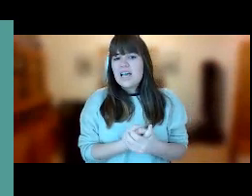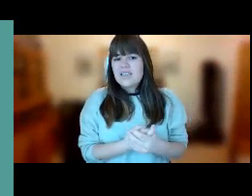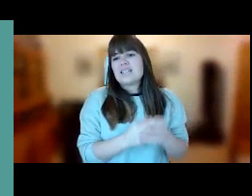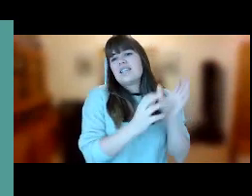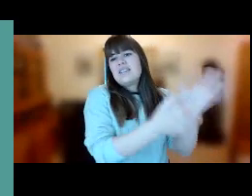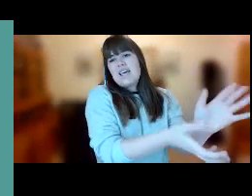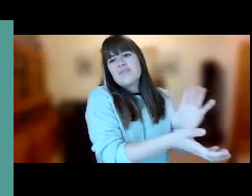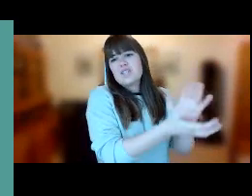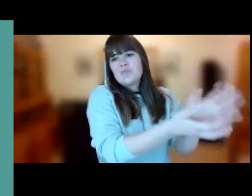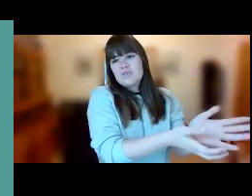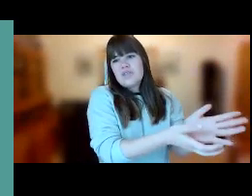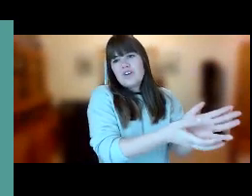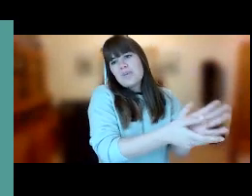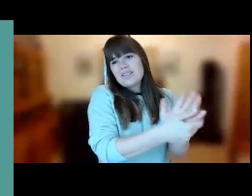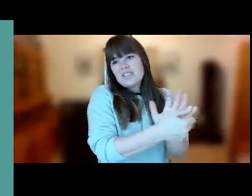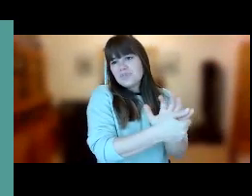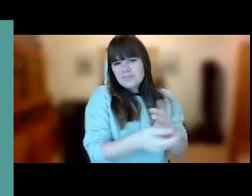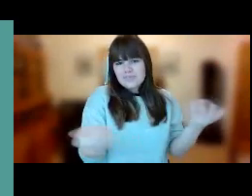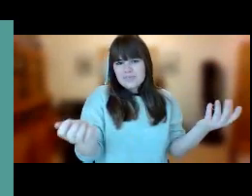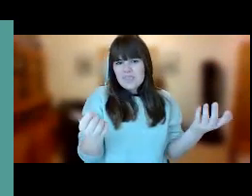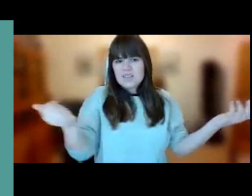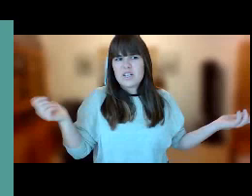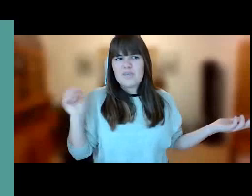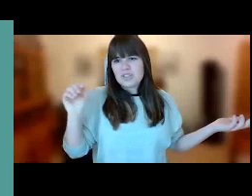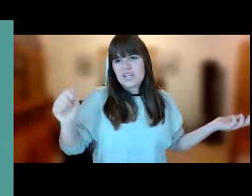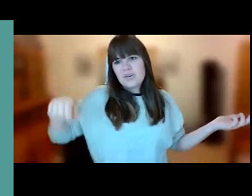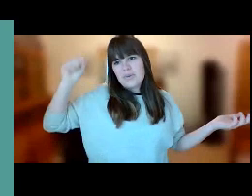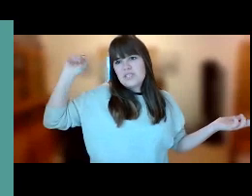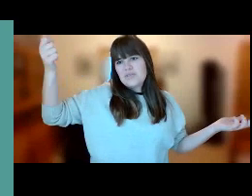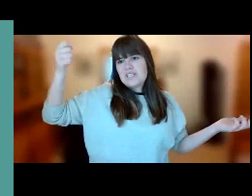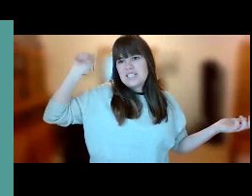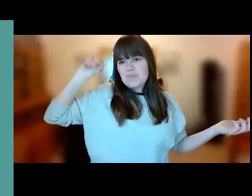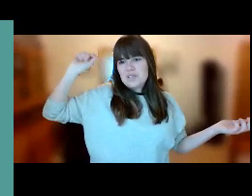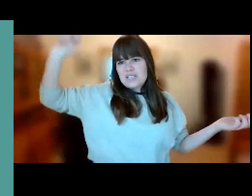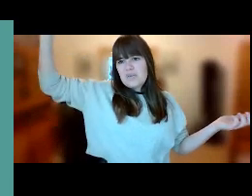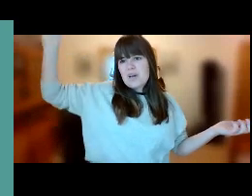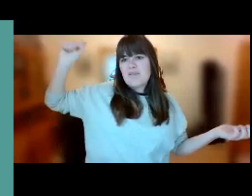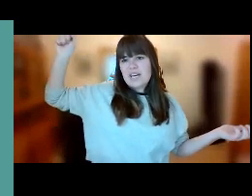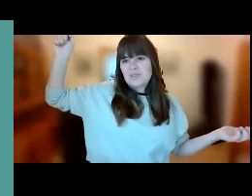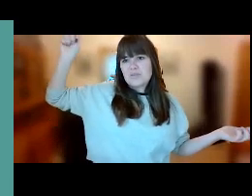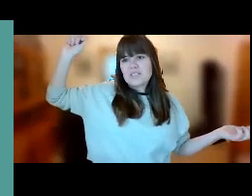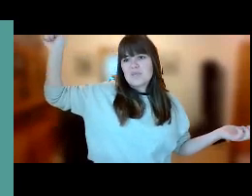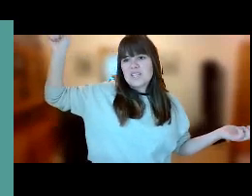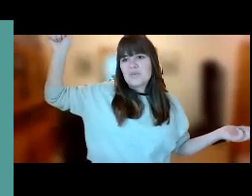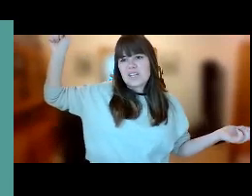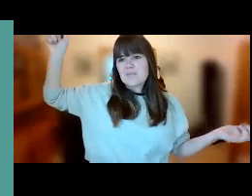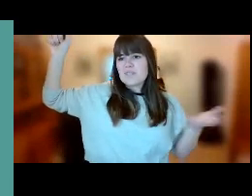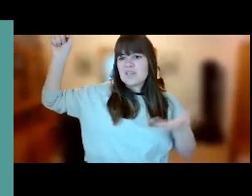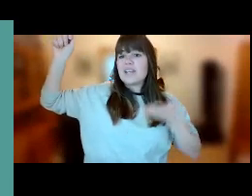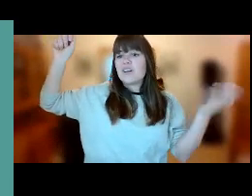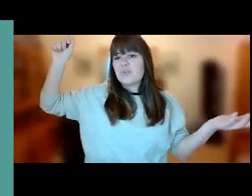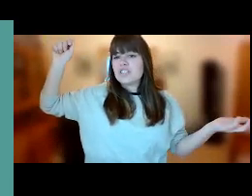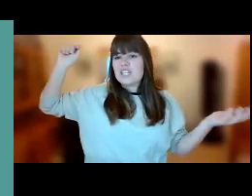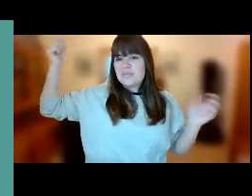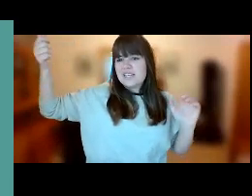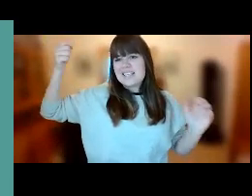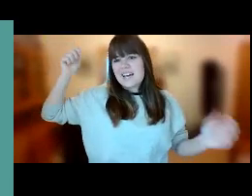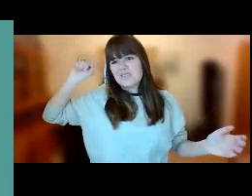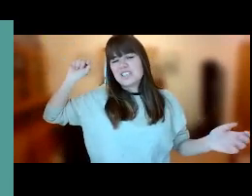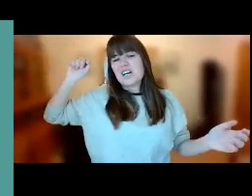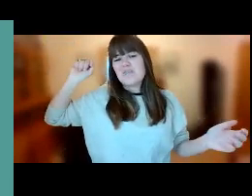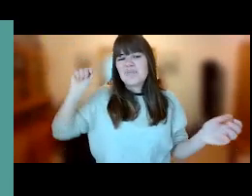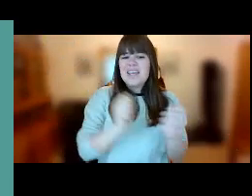visuals, that's then there for someone to refer back to. So boccia, when we're doing red team, blue team, we might have a paddle that someone's holding up so that they know which team